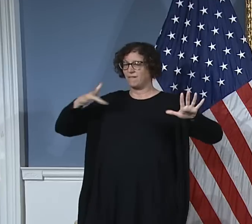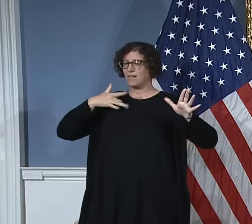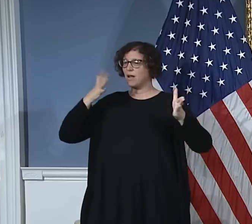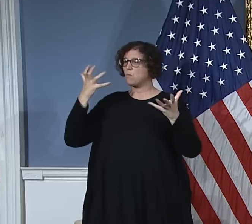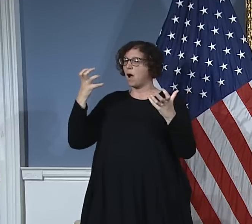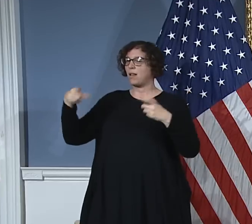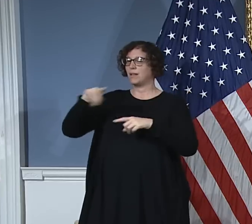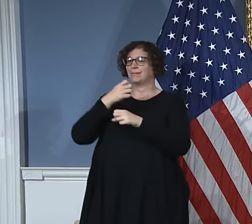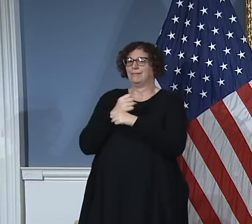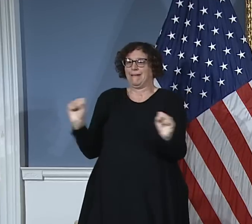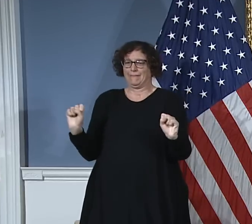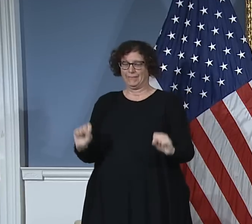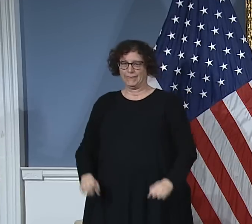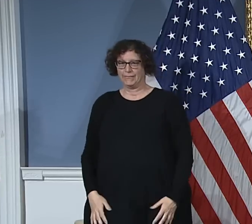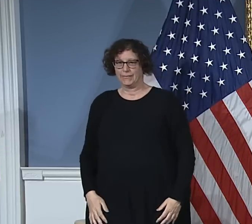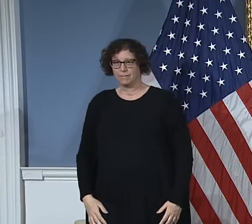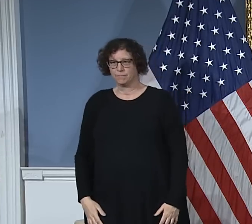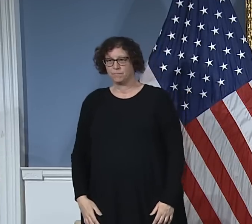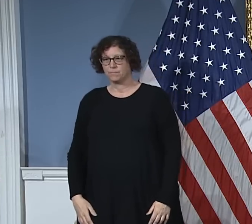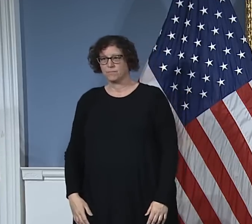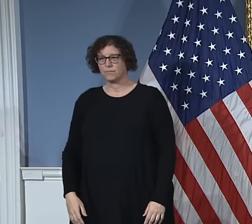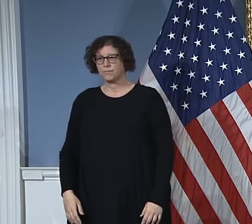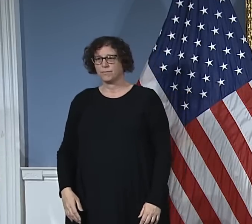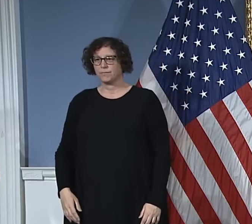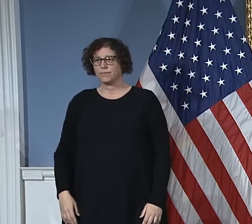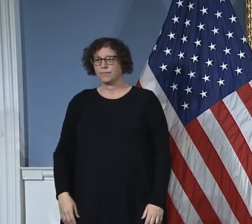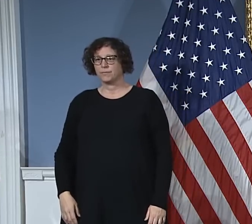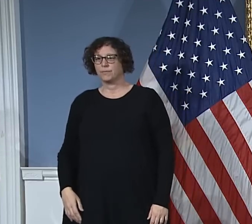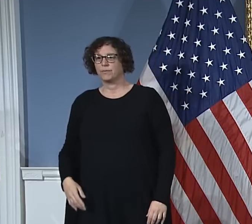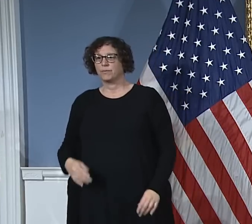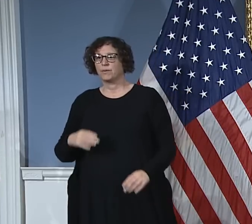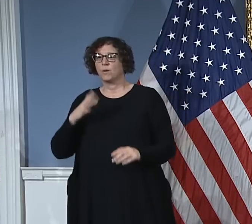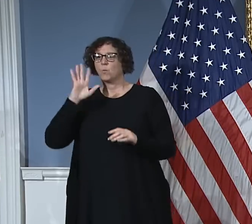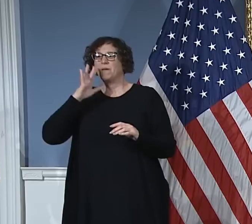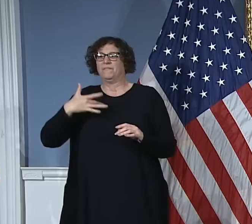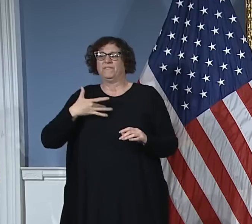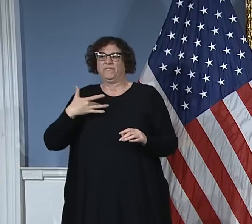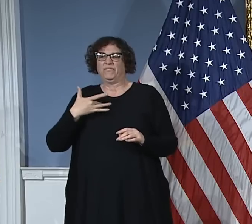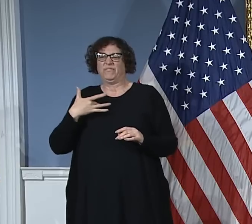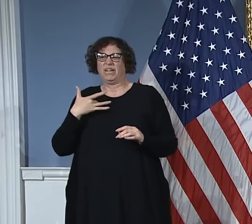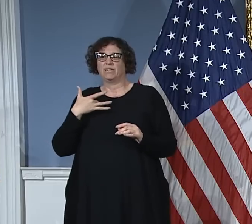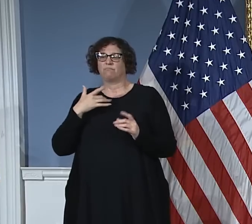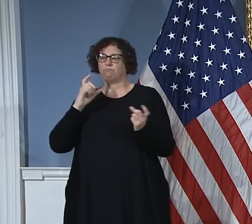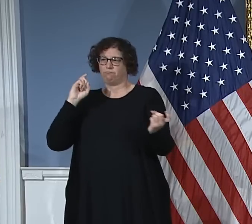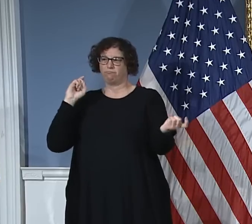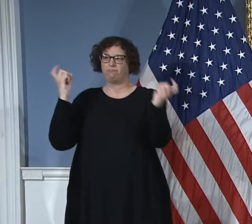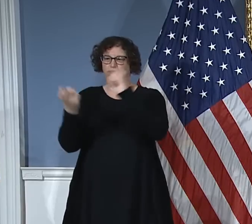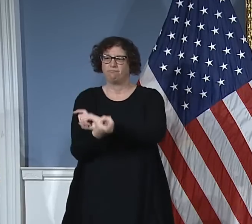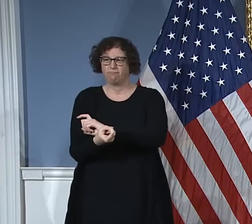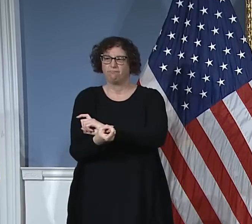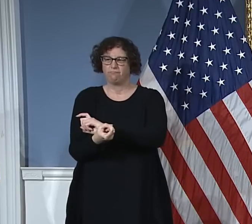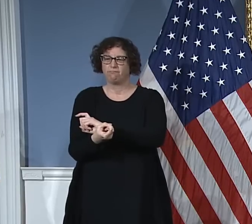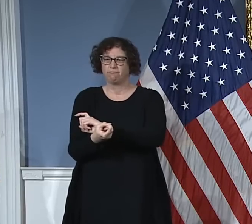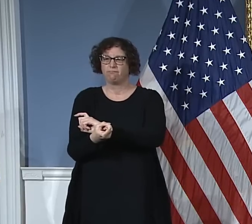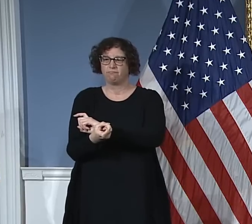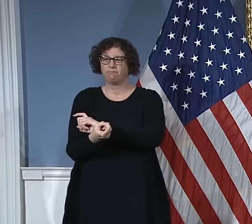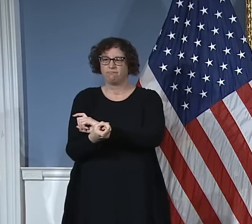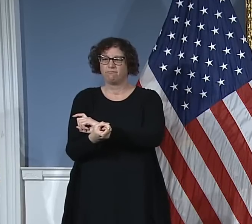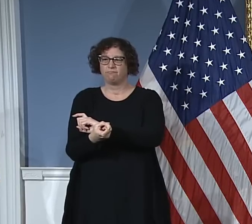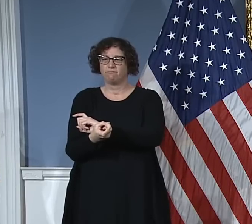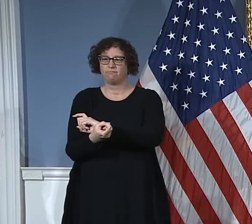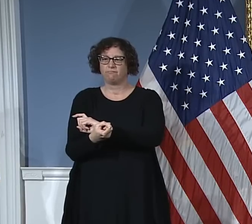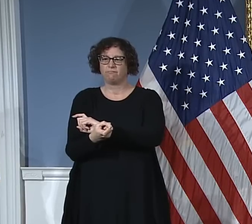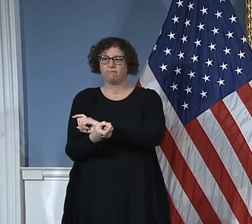feel the change in our lives with this new rule in effect. And so many people home, I think it's going to really jolt people's consciousness. And this